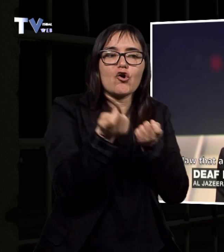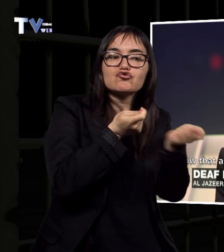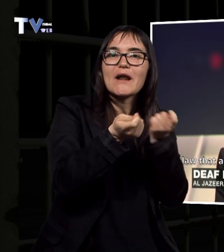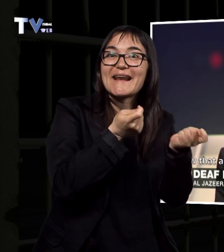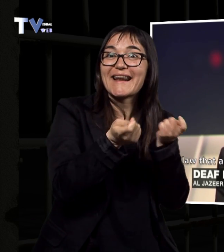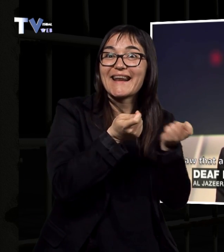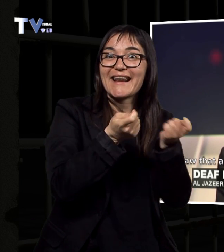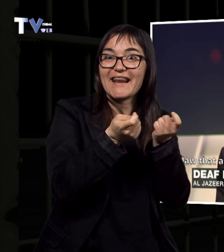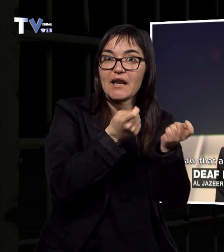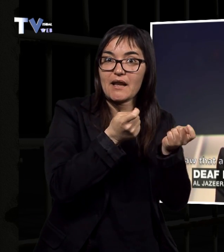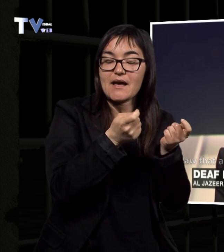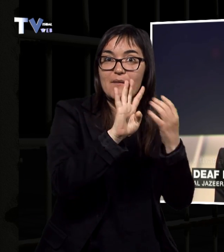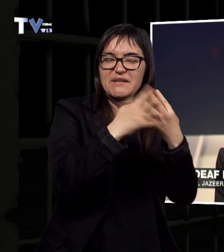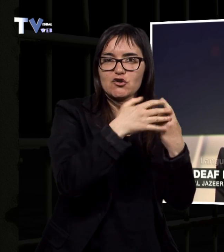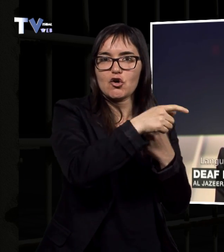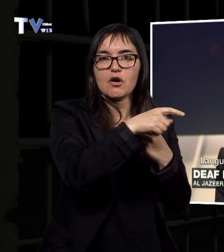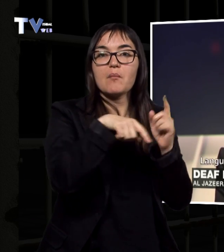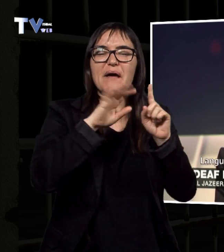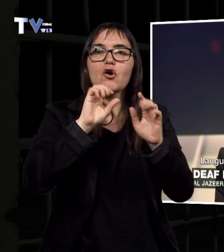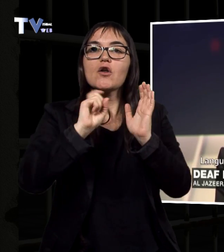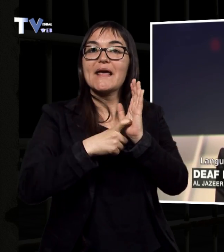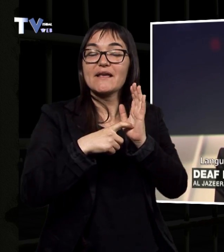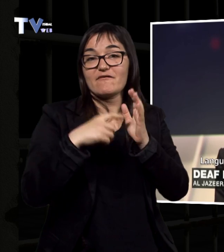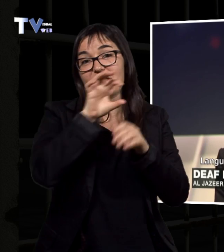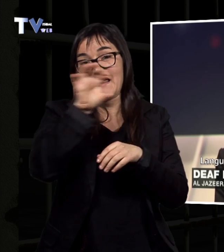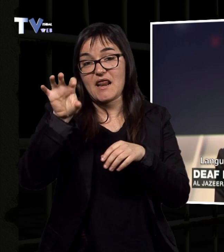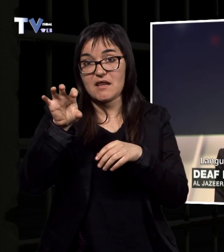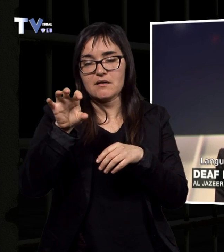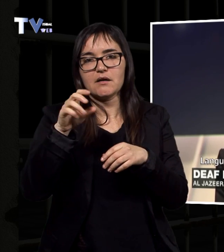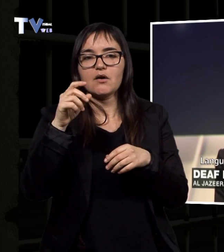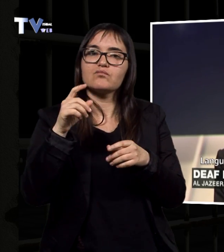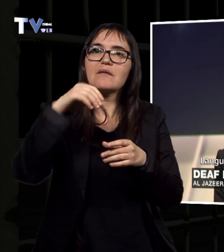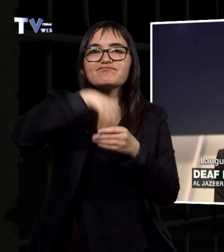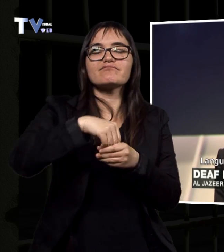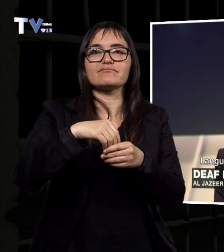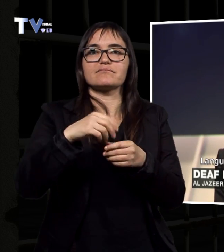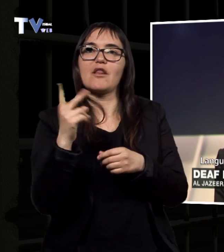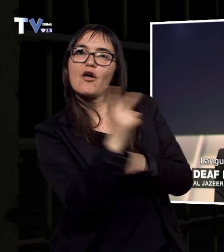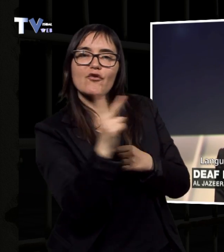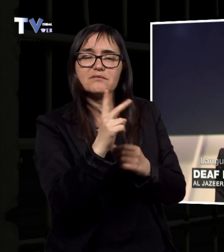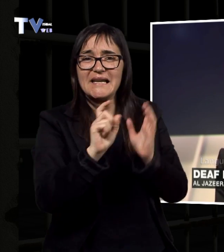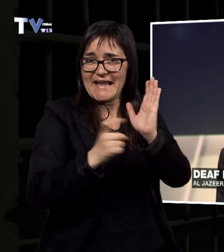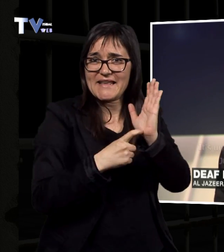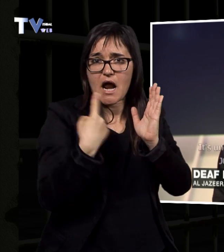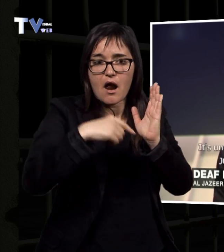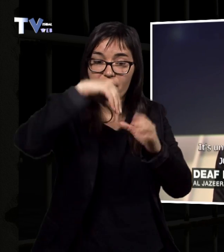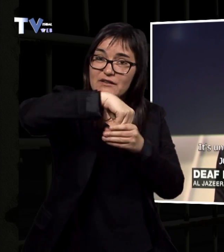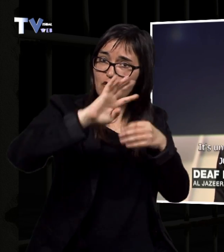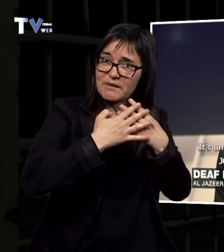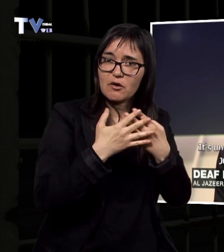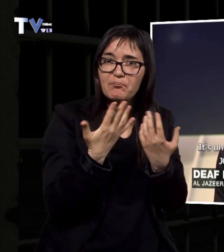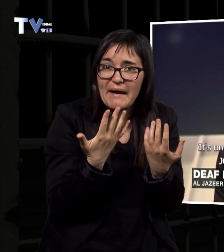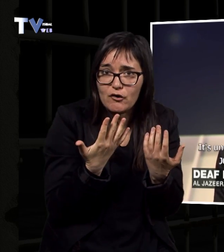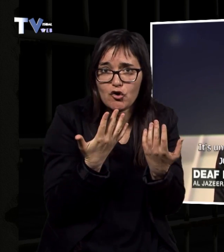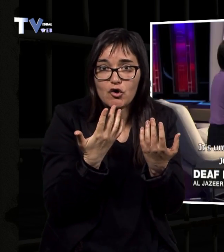Bureau of Prisons. In either case, yes, language access services must be provided. It's